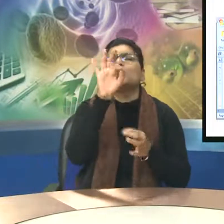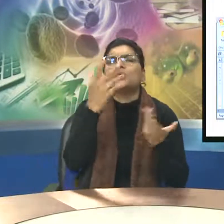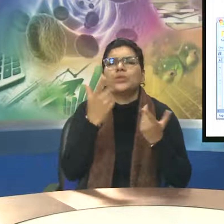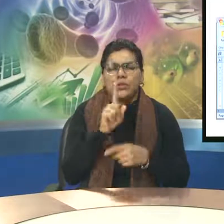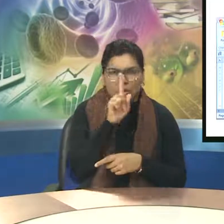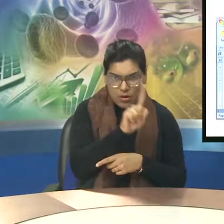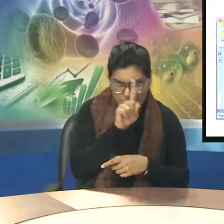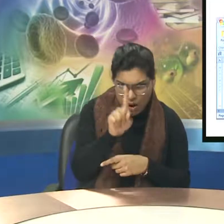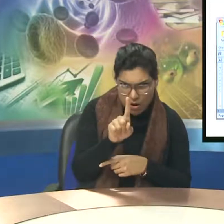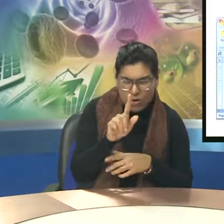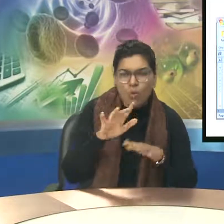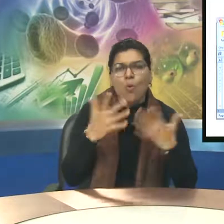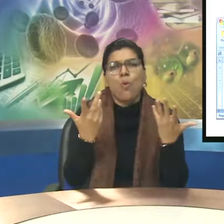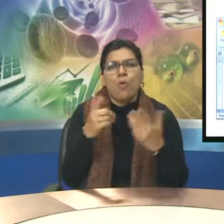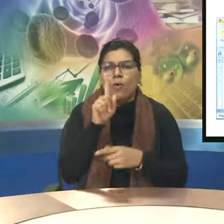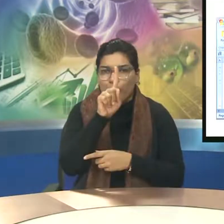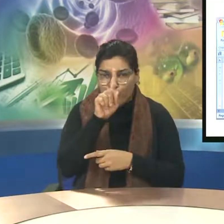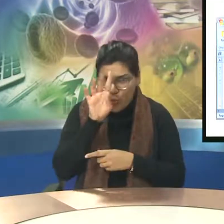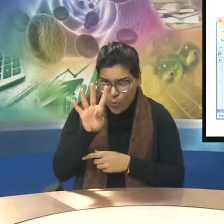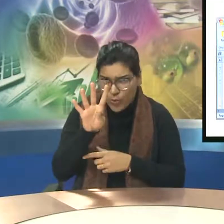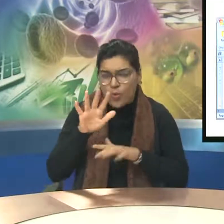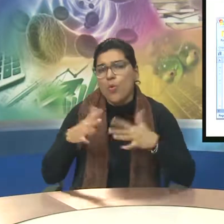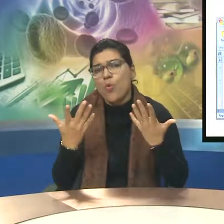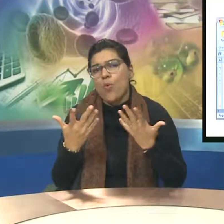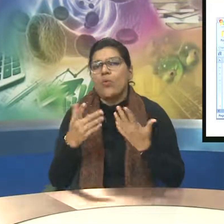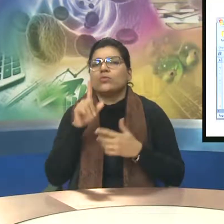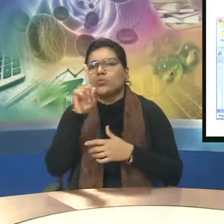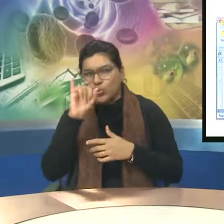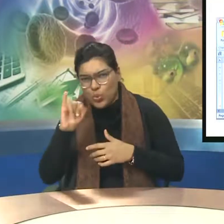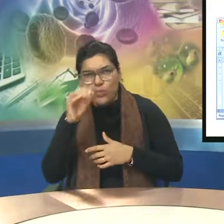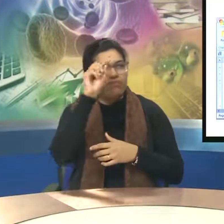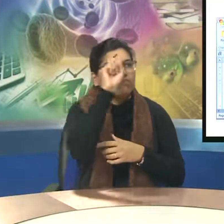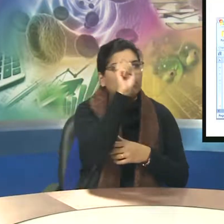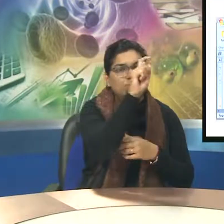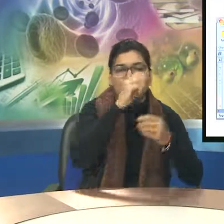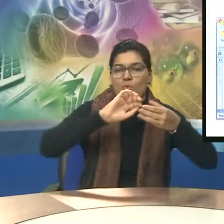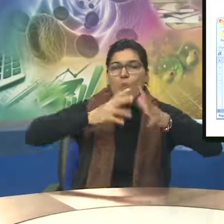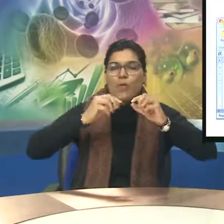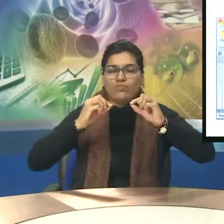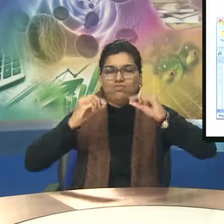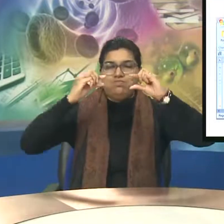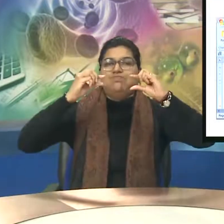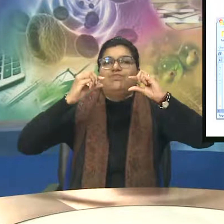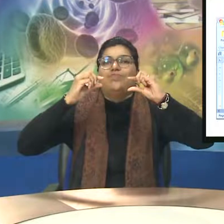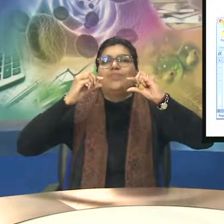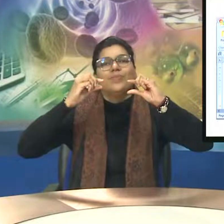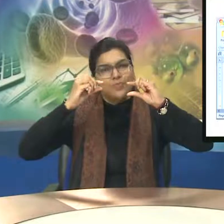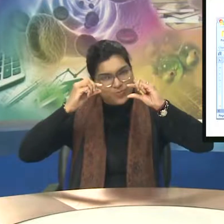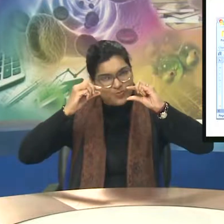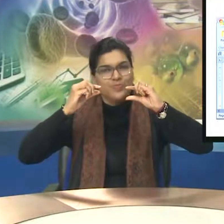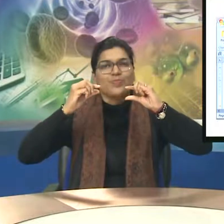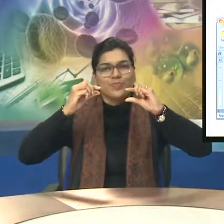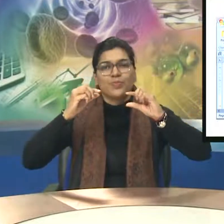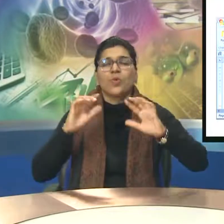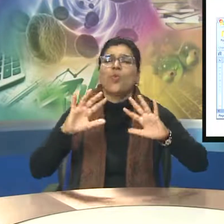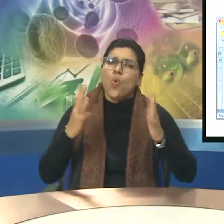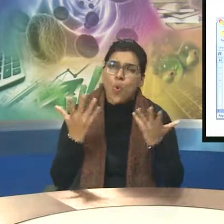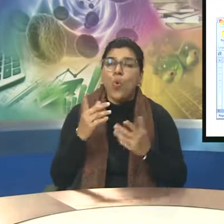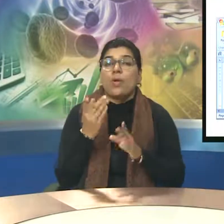easily. We can choose whatever size of the font we want